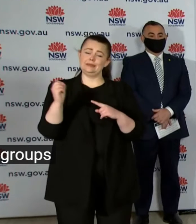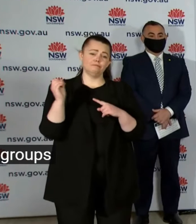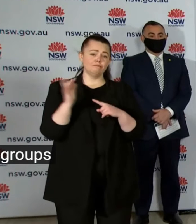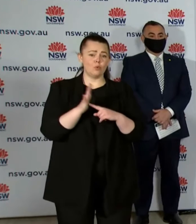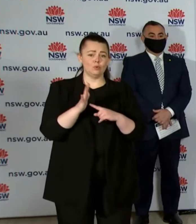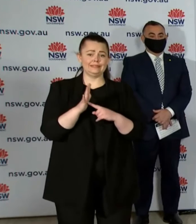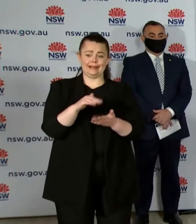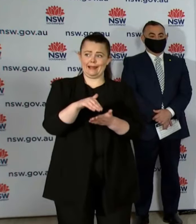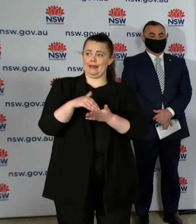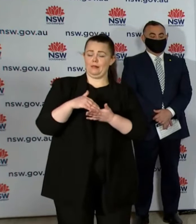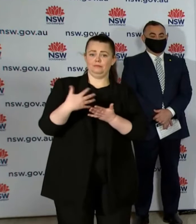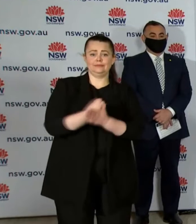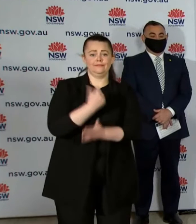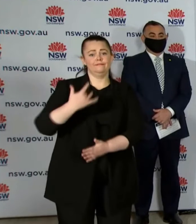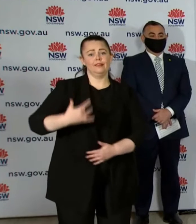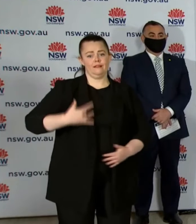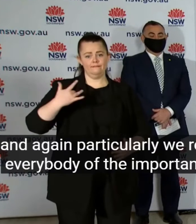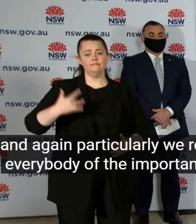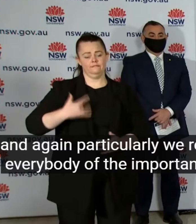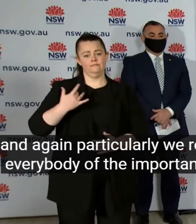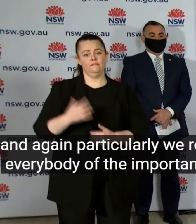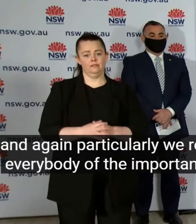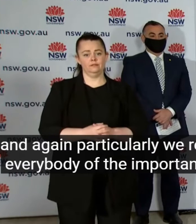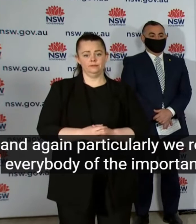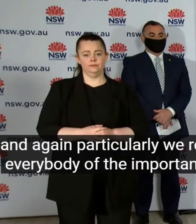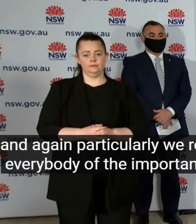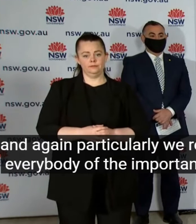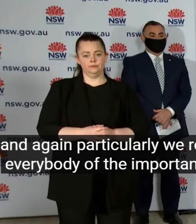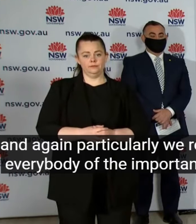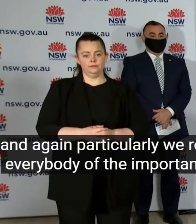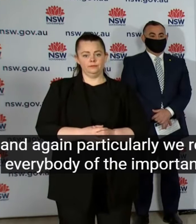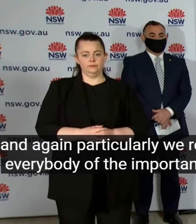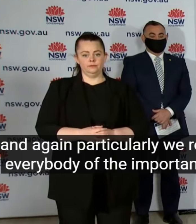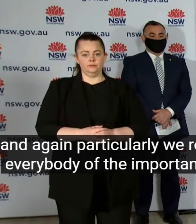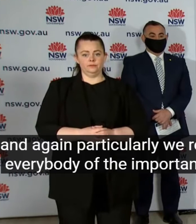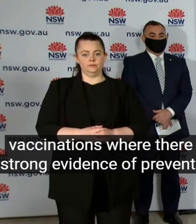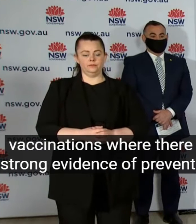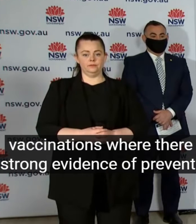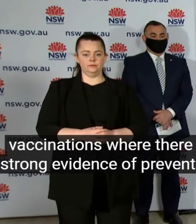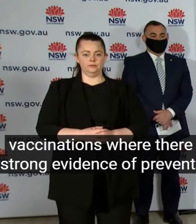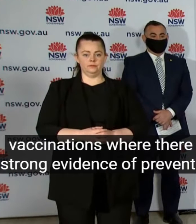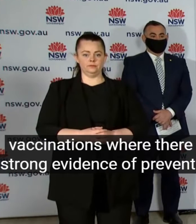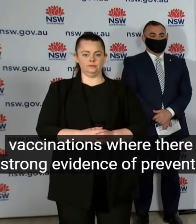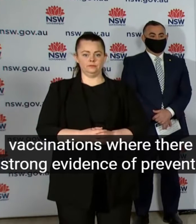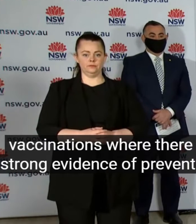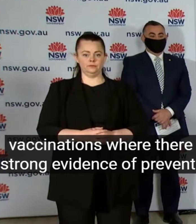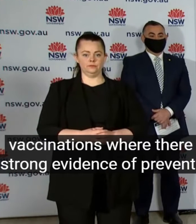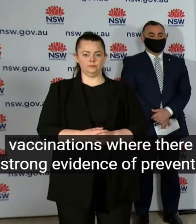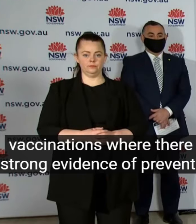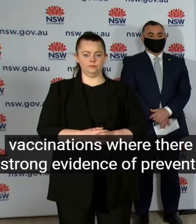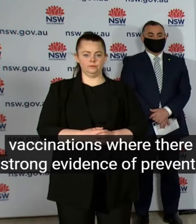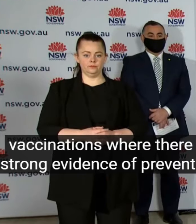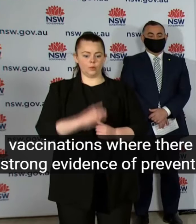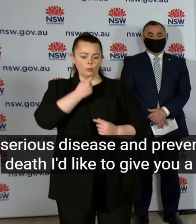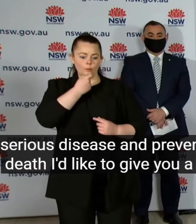of preventing serious disease and preventing death. I'd like to give you a few more details about some